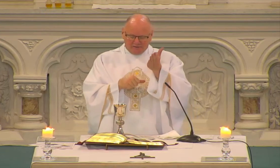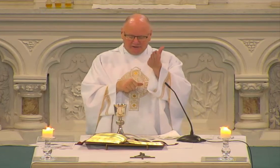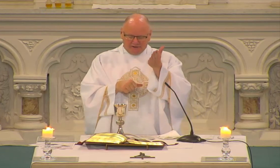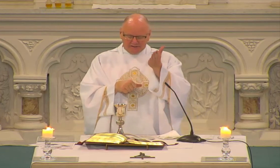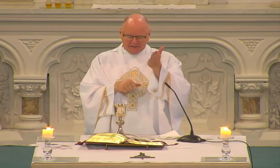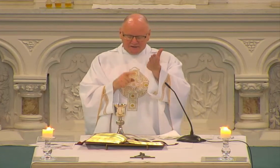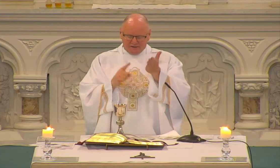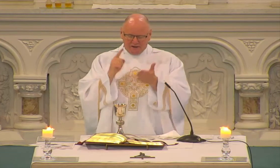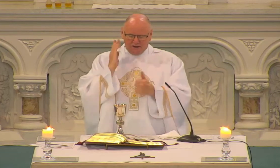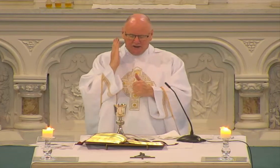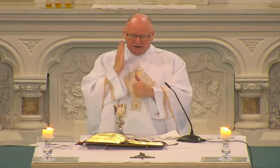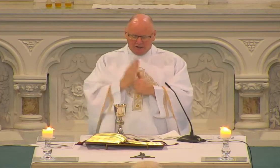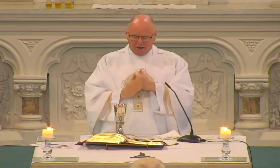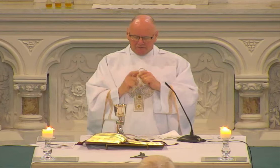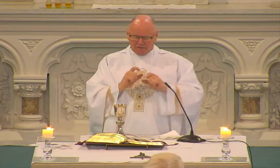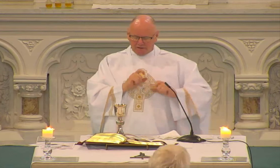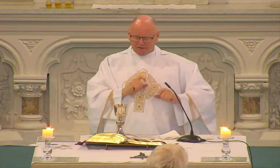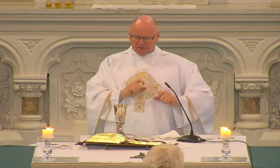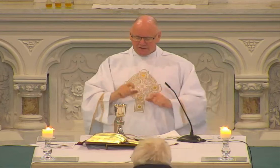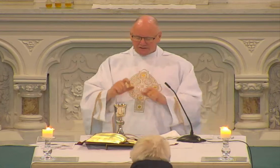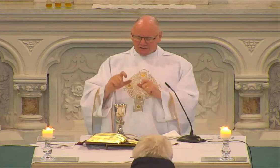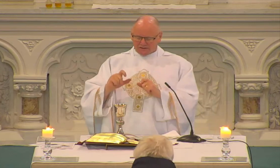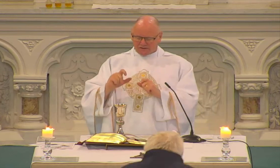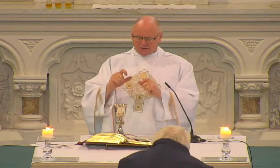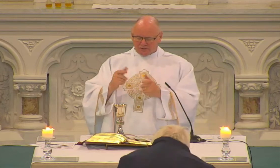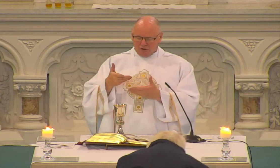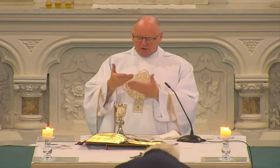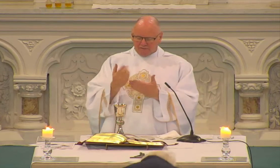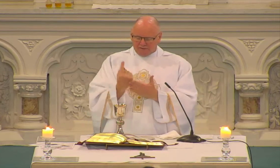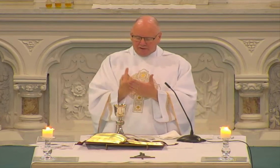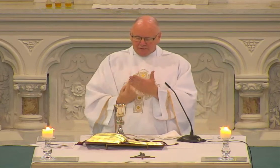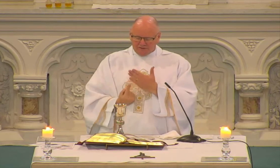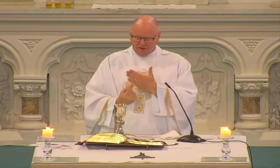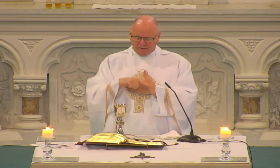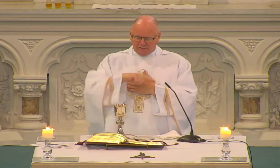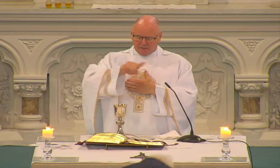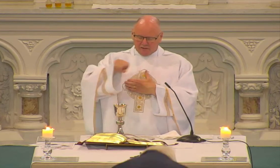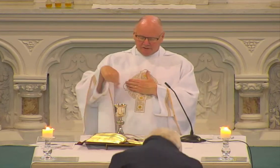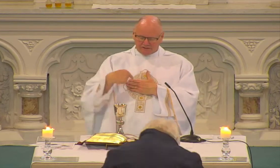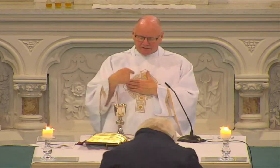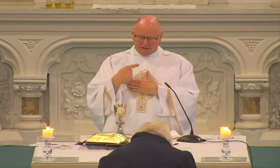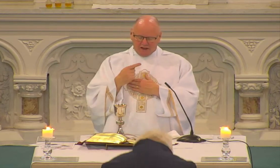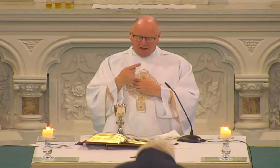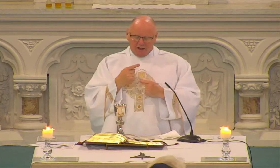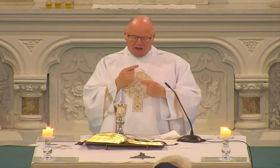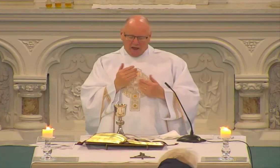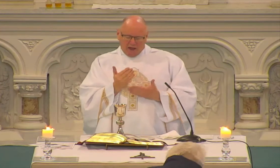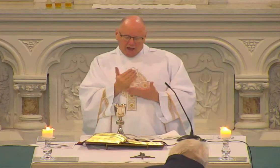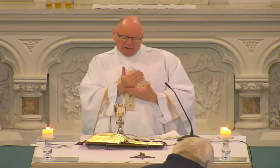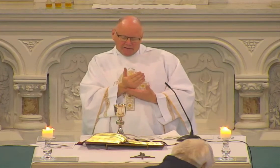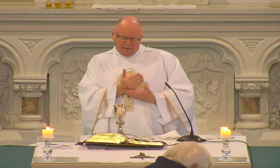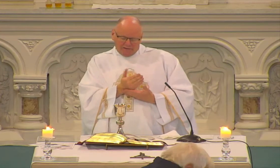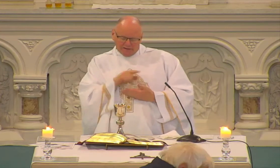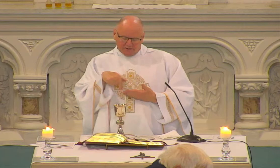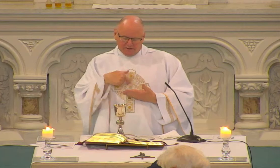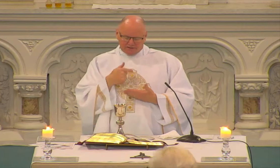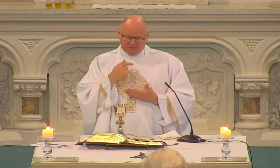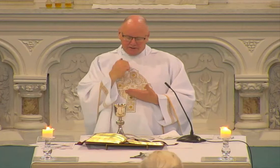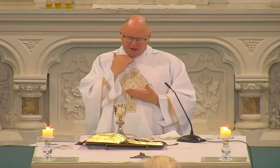sacrificed. He never ceases to offer himself for us and defends us